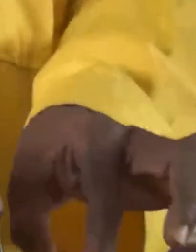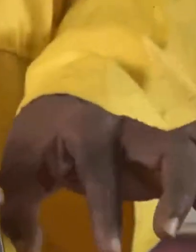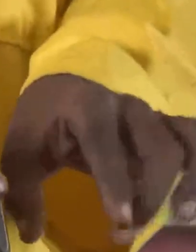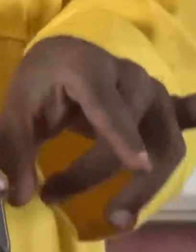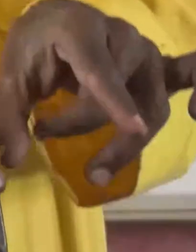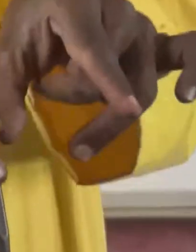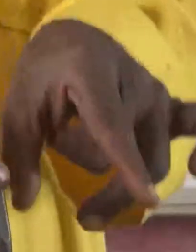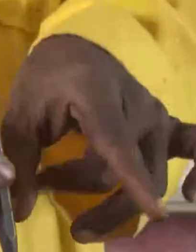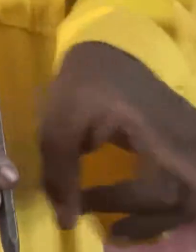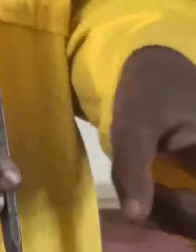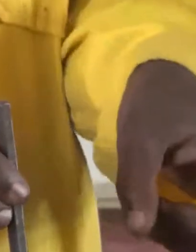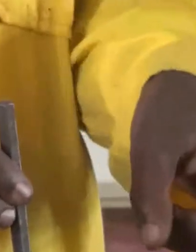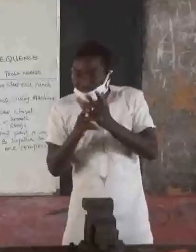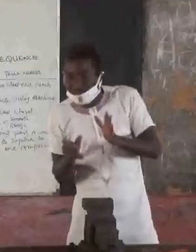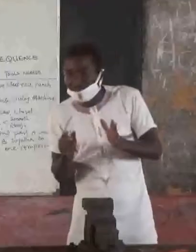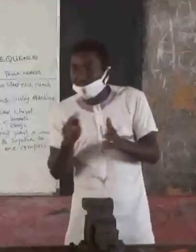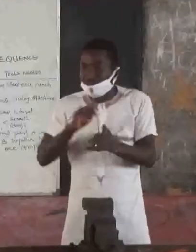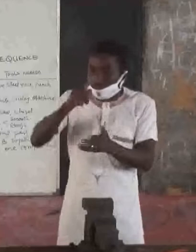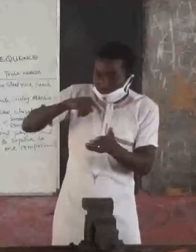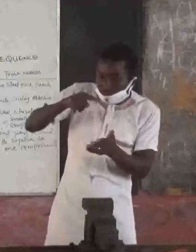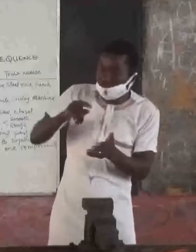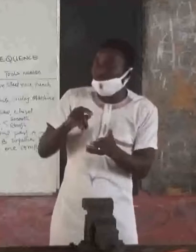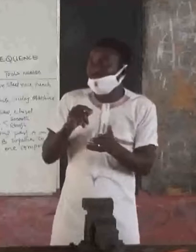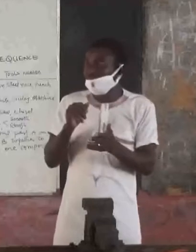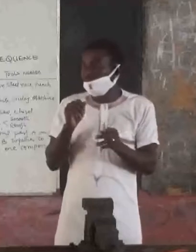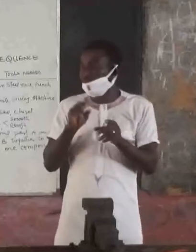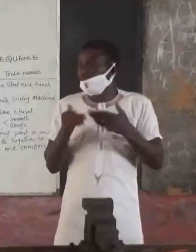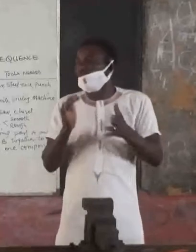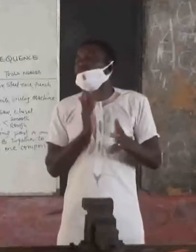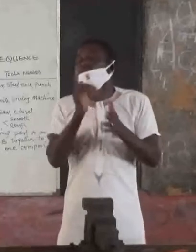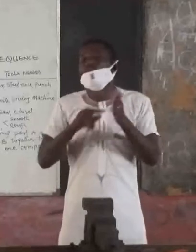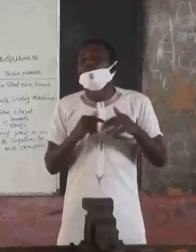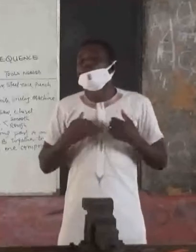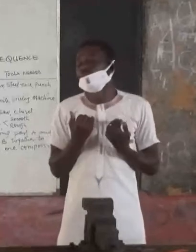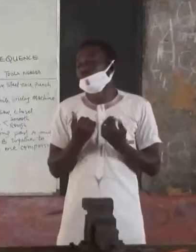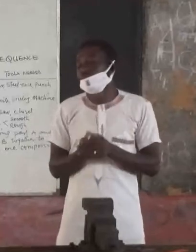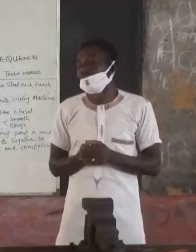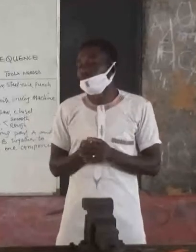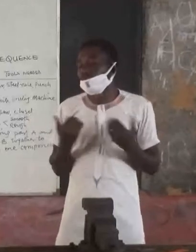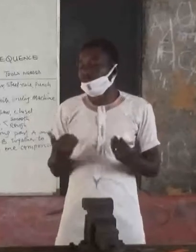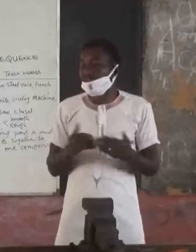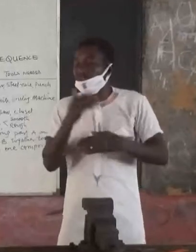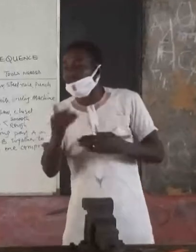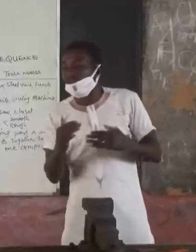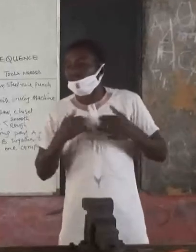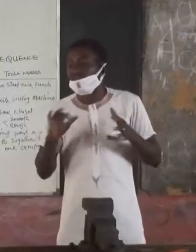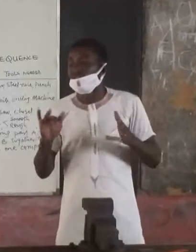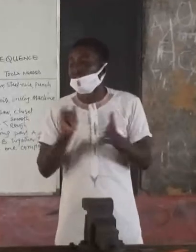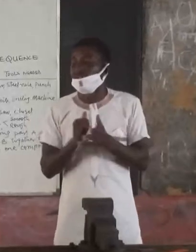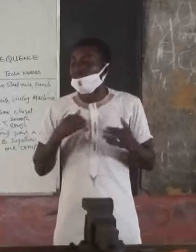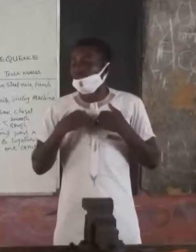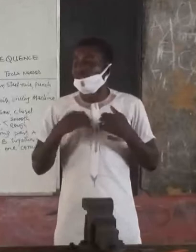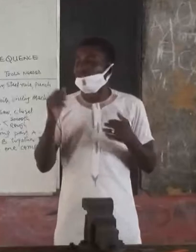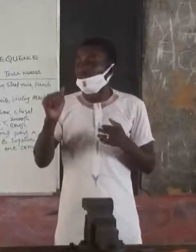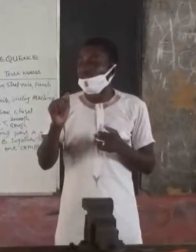pin of our divider in order to scribe an arc to give us what we want. Now, after having that, the next thing